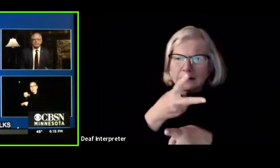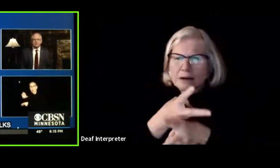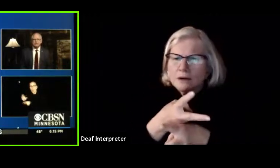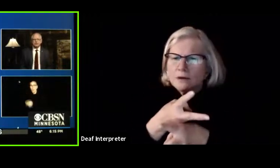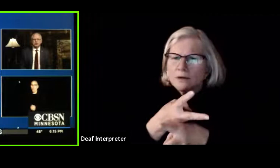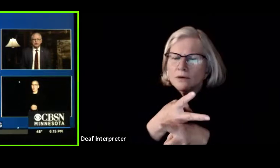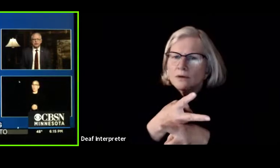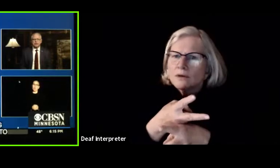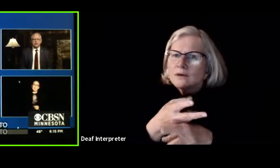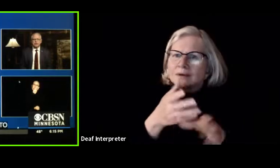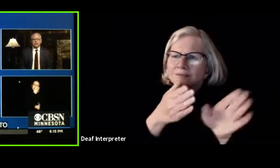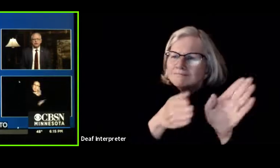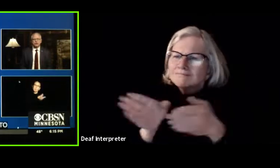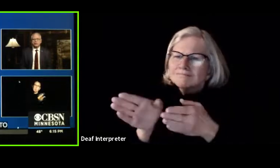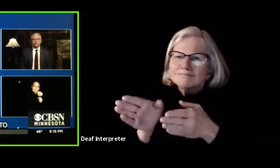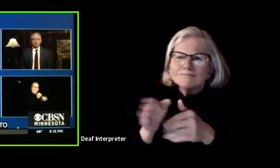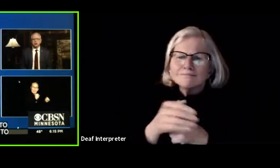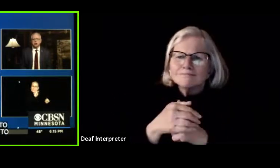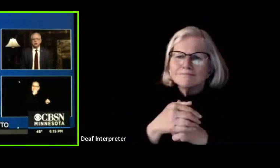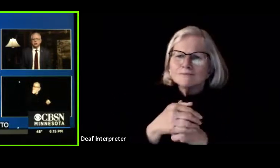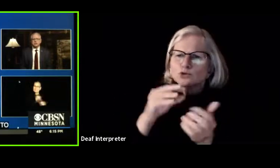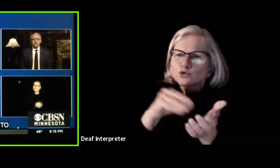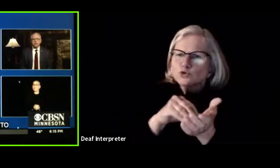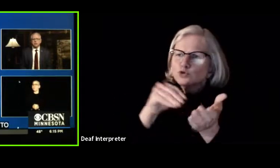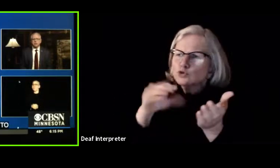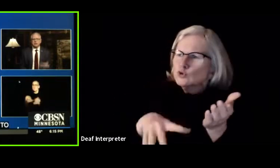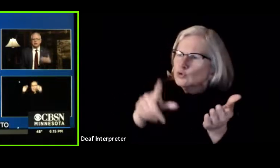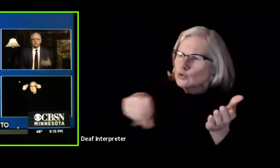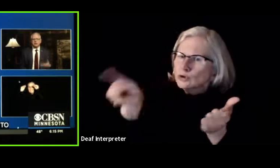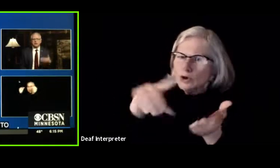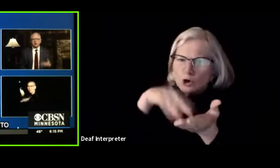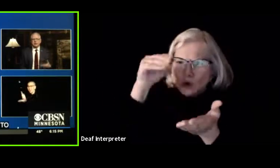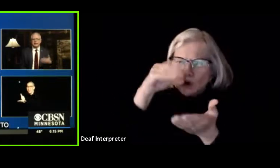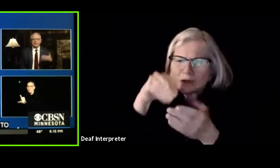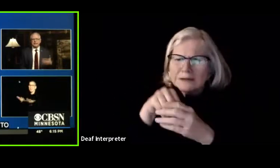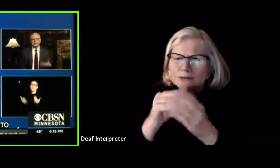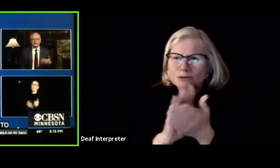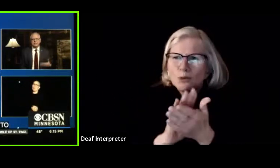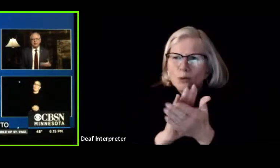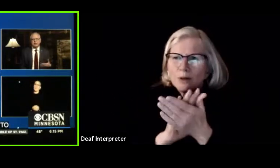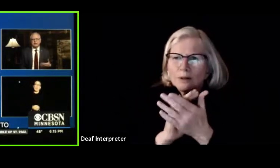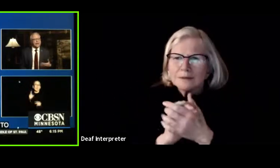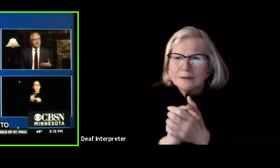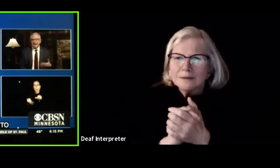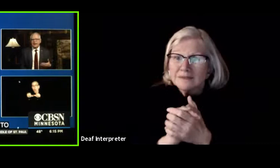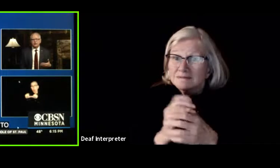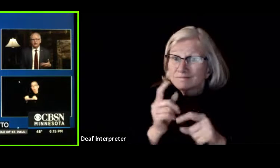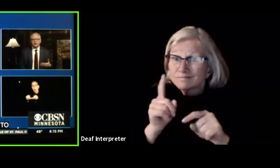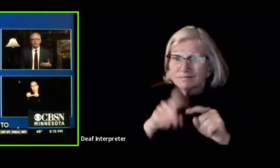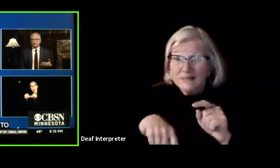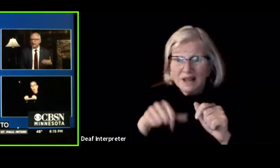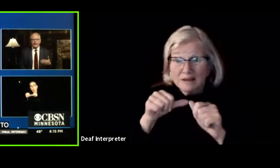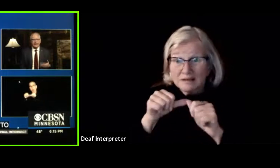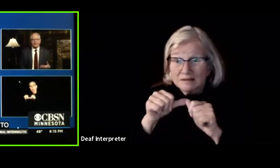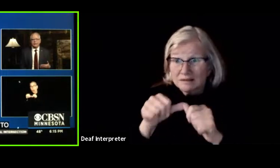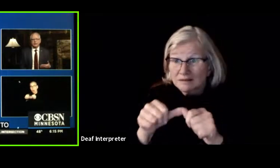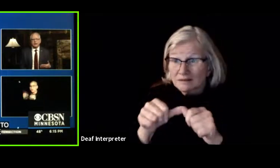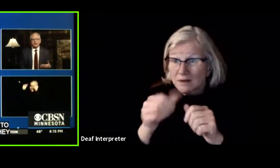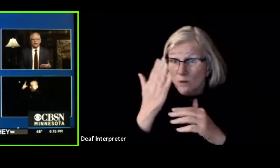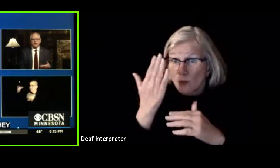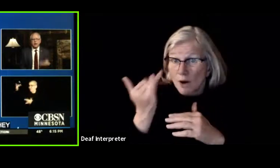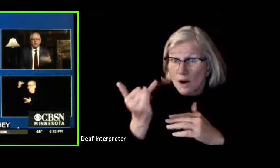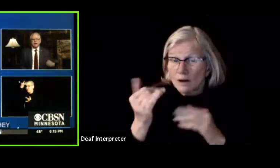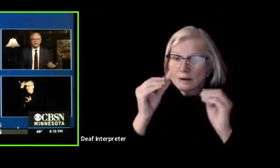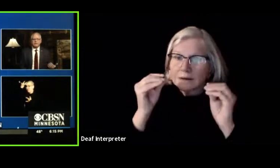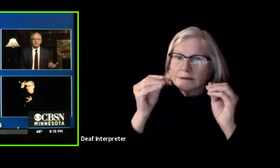be in-person learning, those schools no longer can stay open because the teachers are getting it in the community, not at their schools and not at their